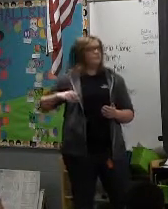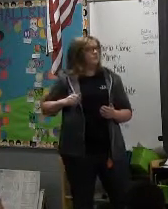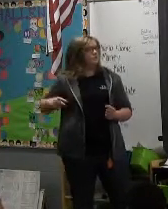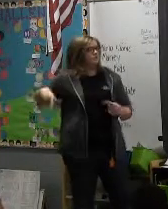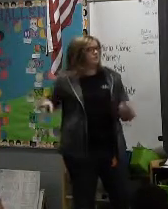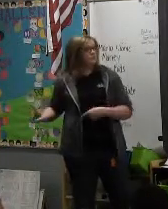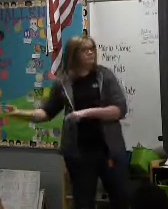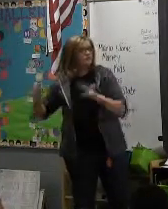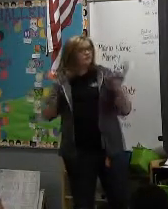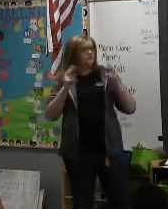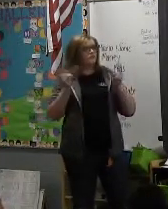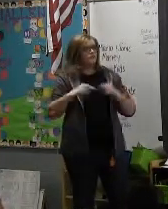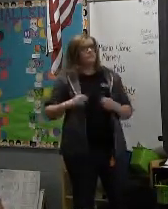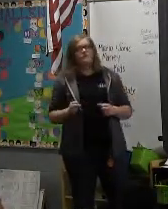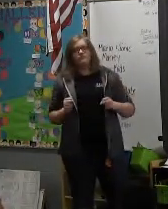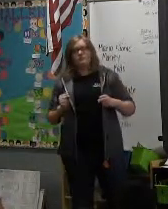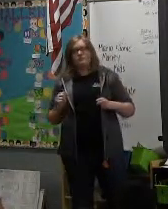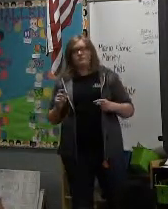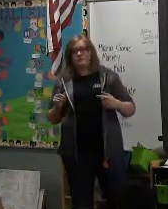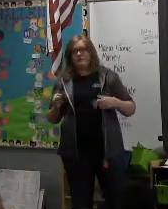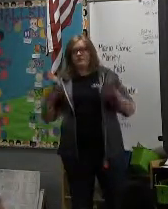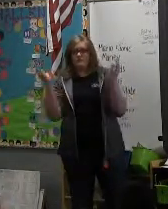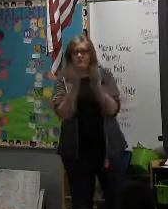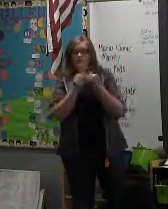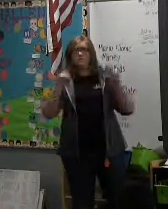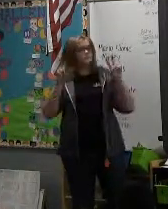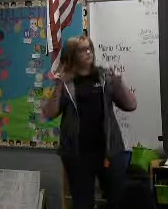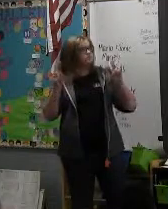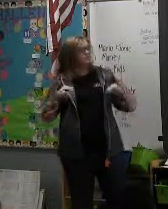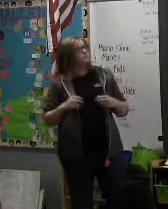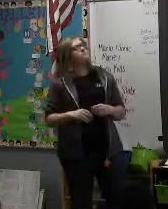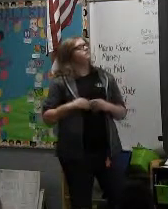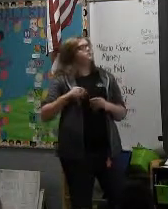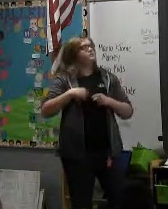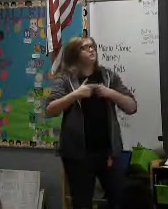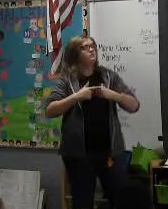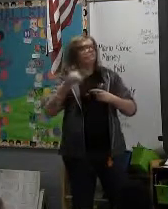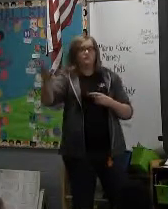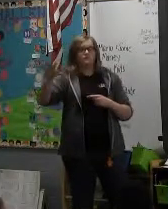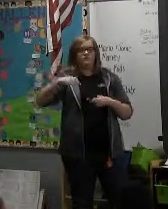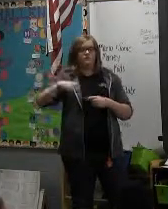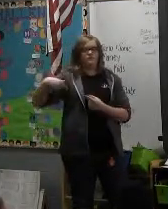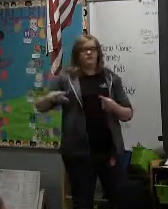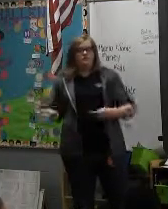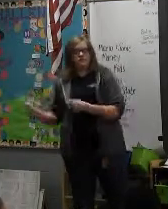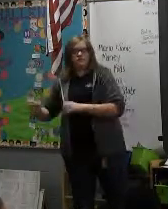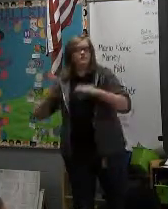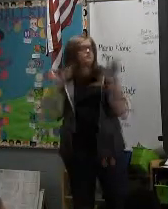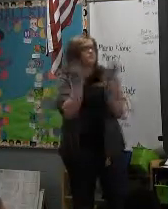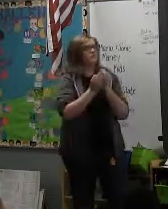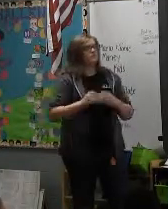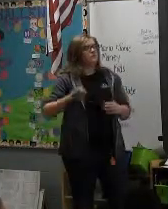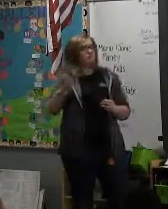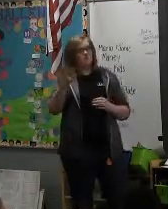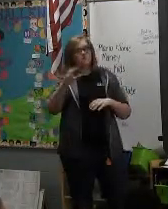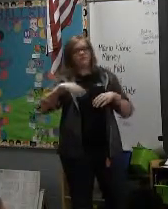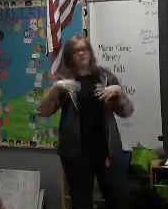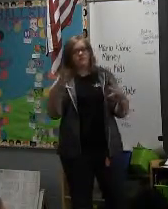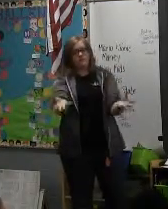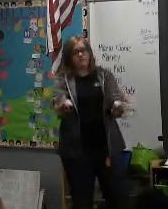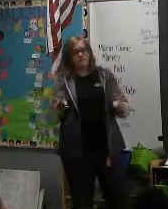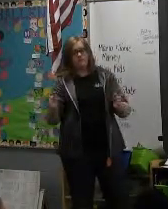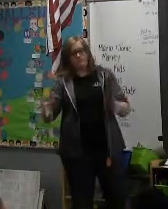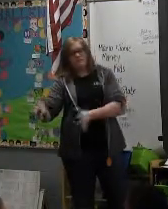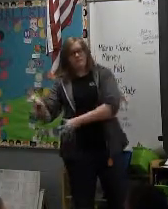When he went back to his family, they welcomed him with open arms. They missed Jay and